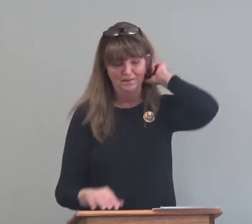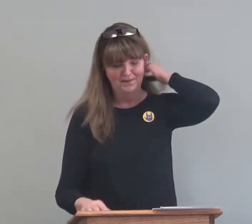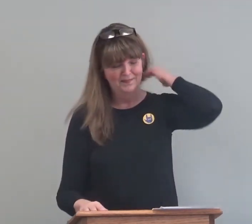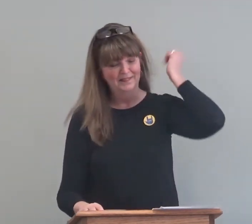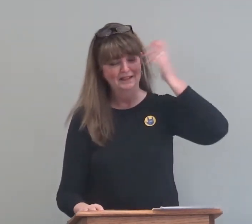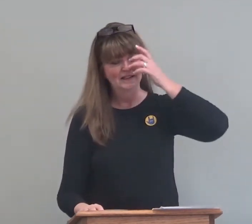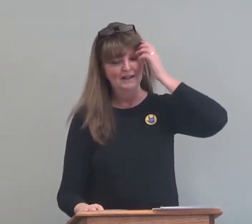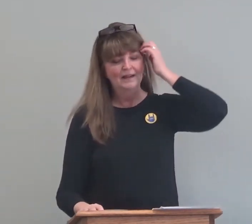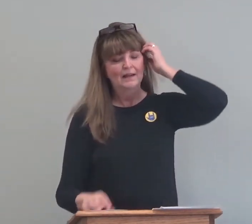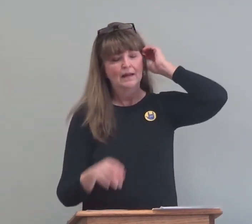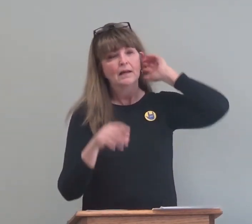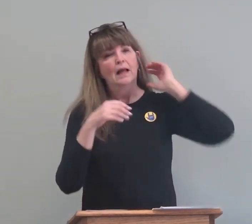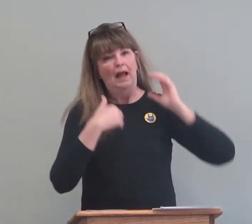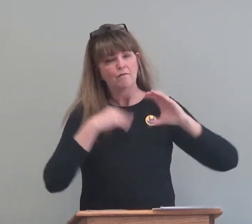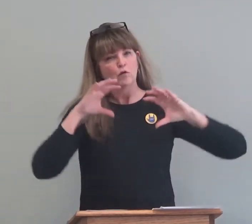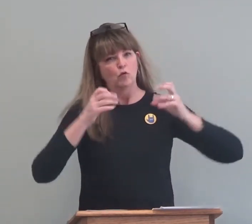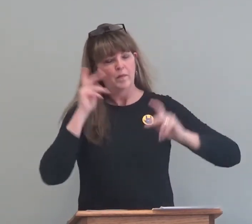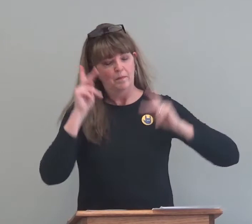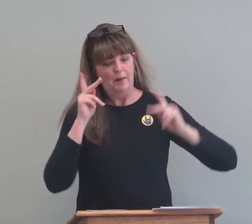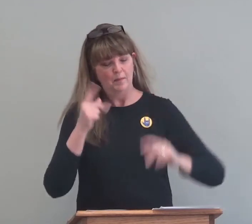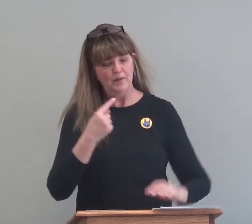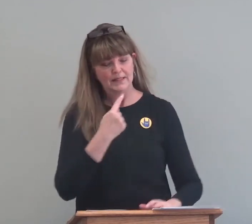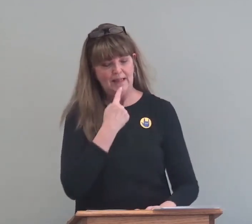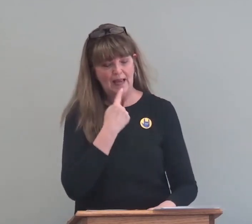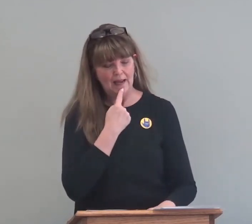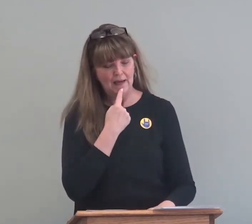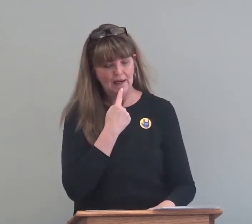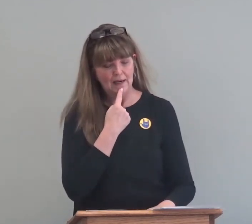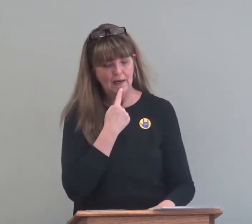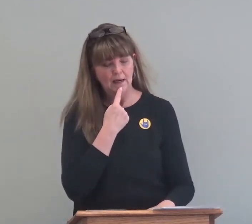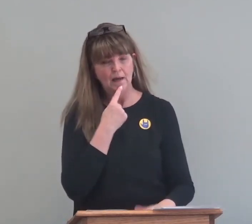This is crazy too. There's some folks who say